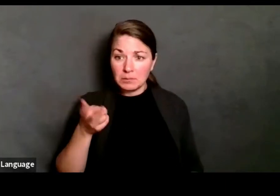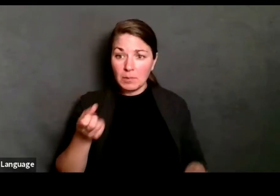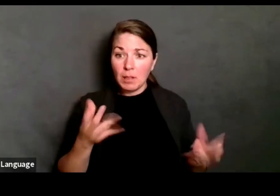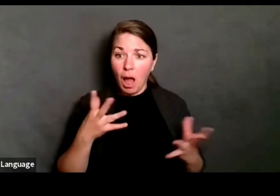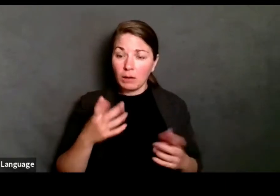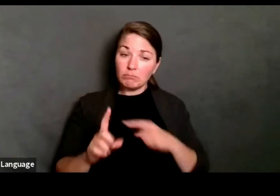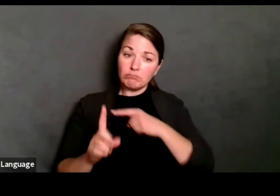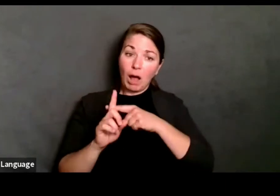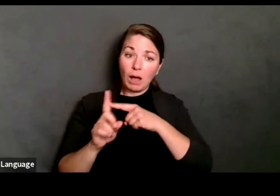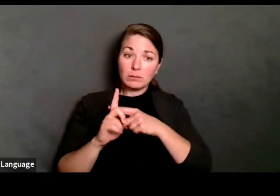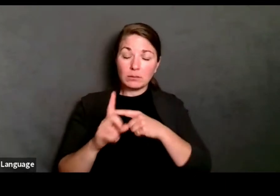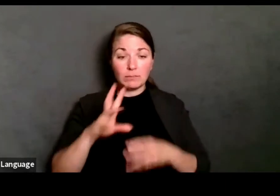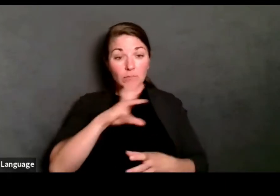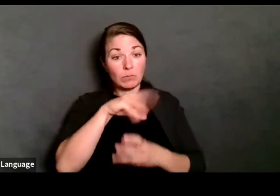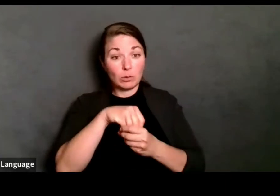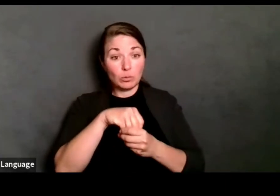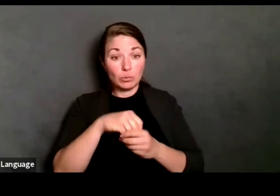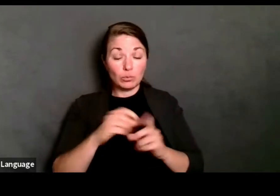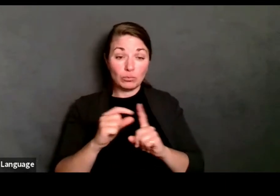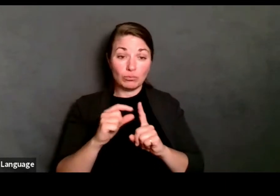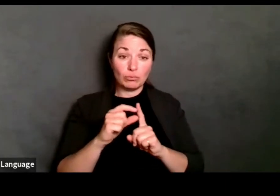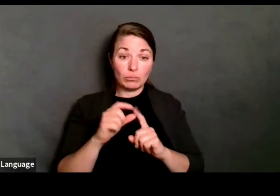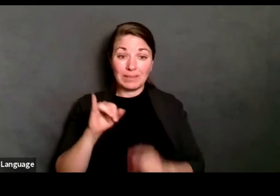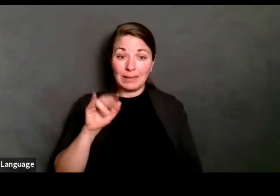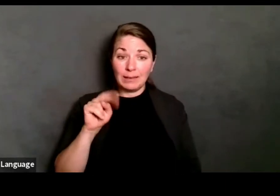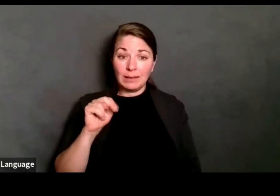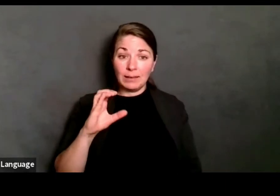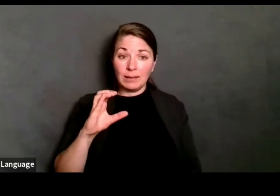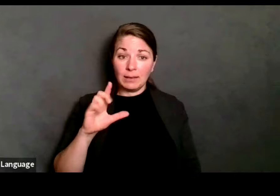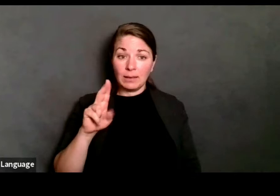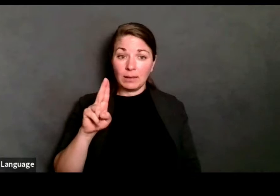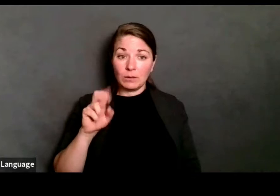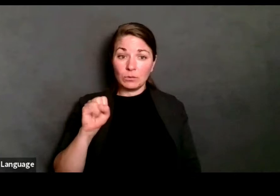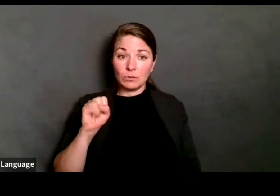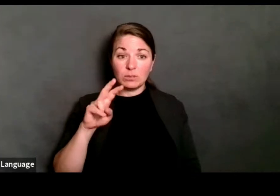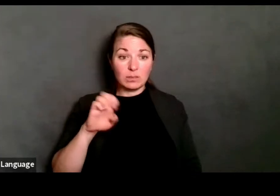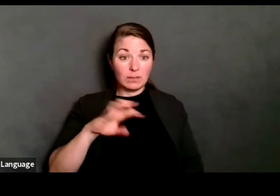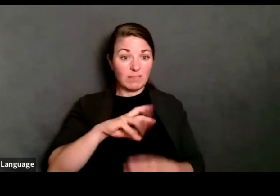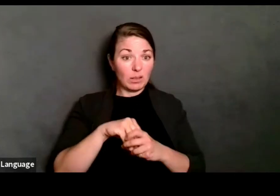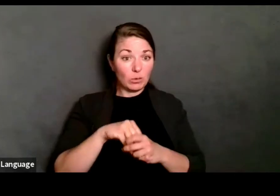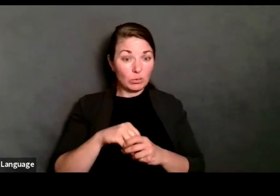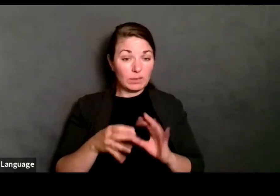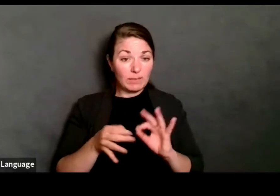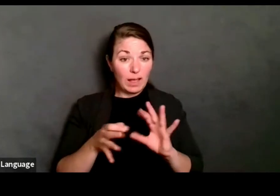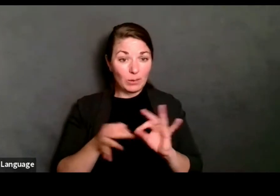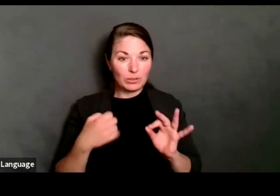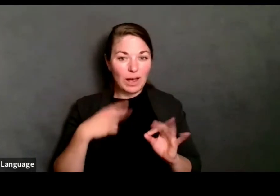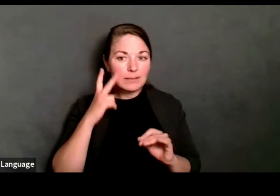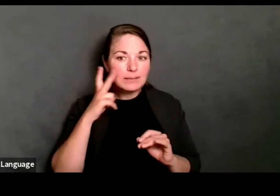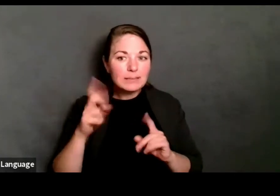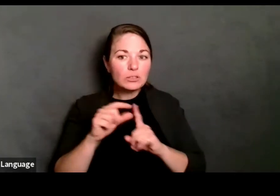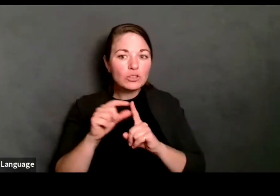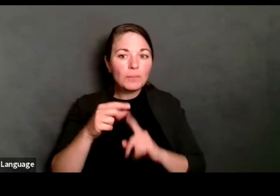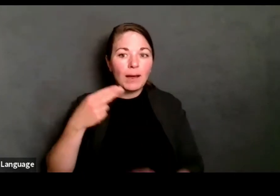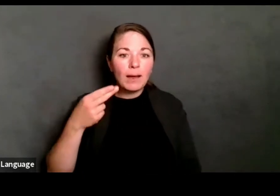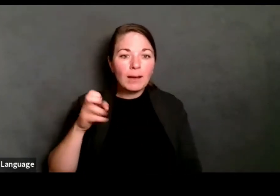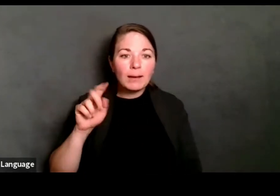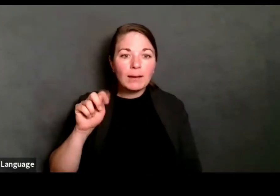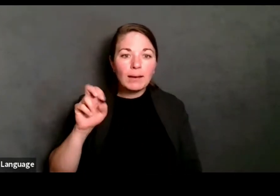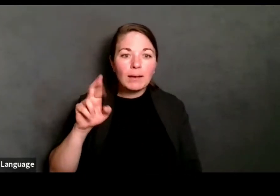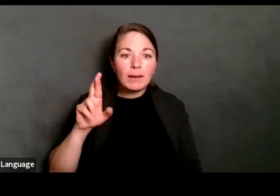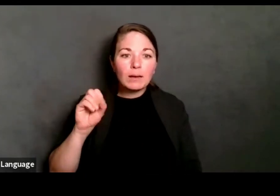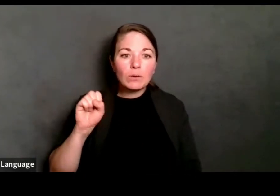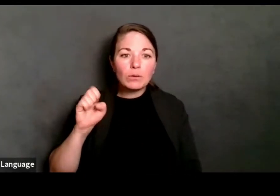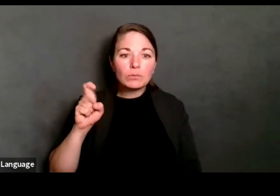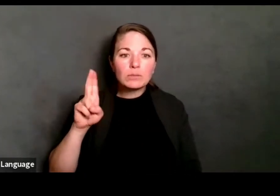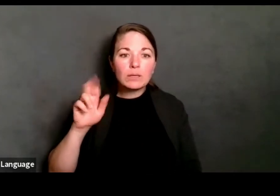positive and inclusive language here. I also notice the use of the term heterosexual to describe sexual